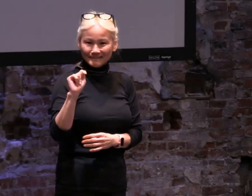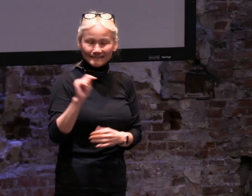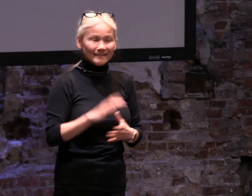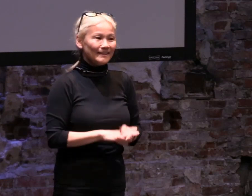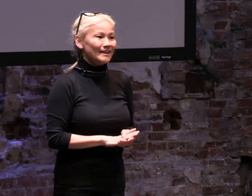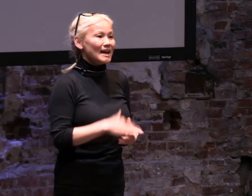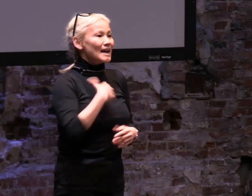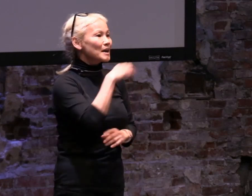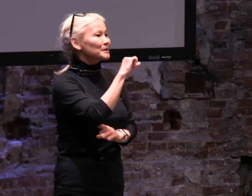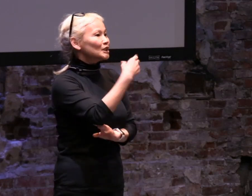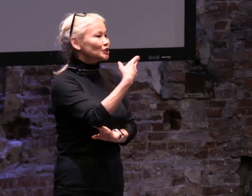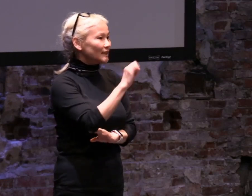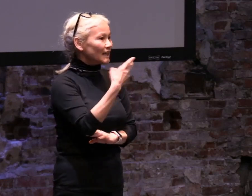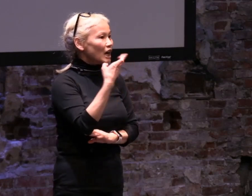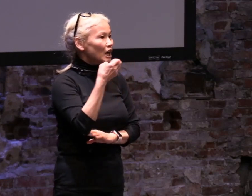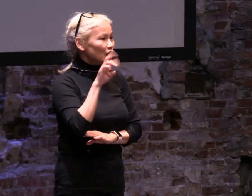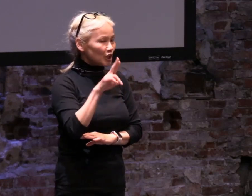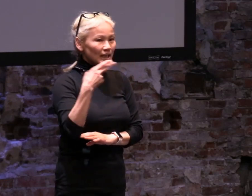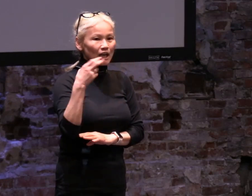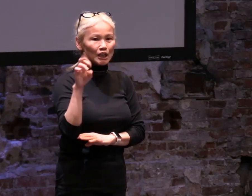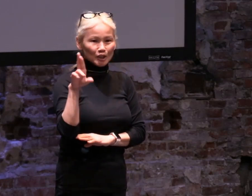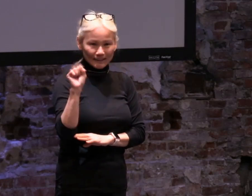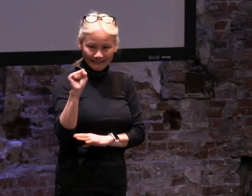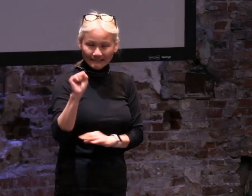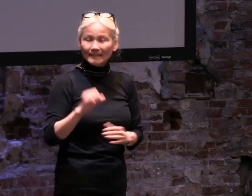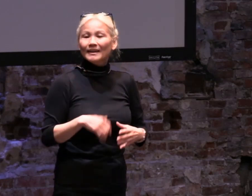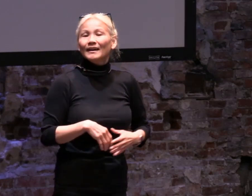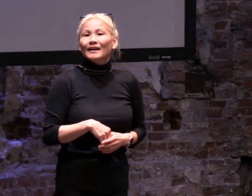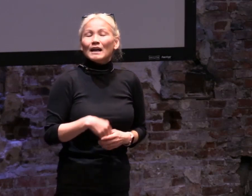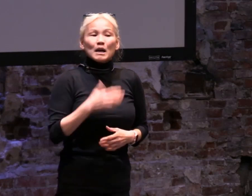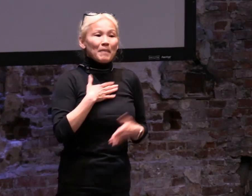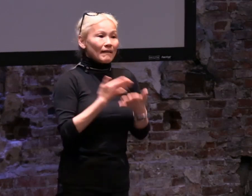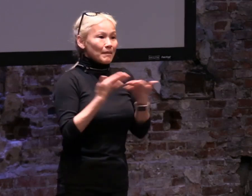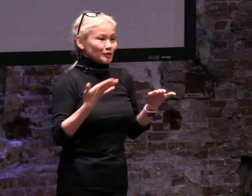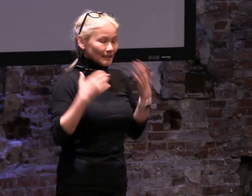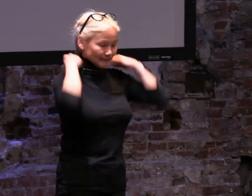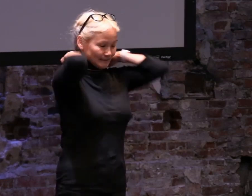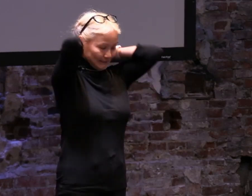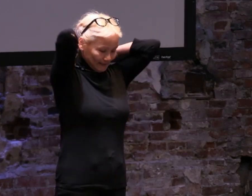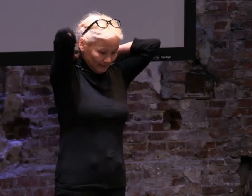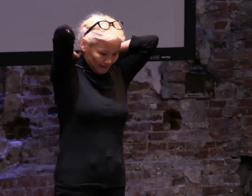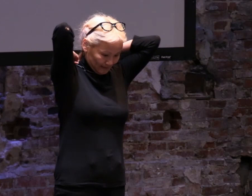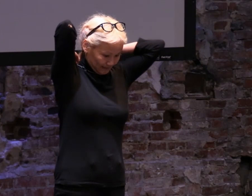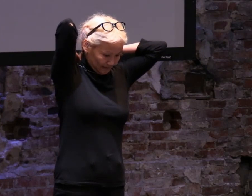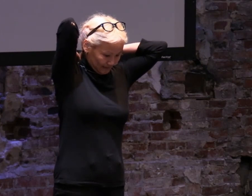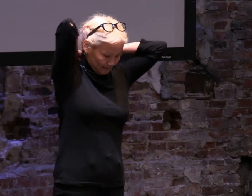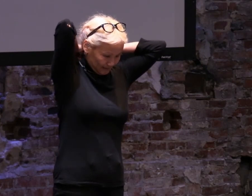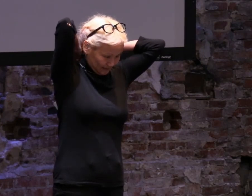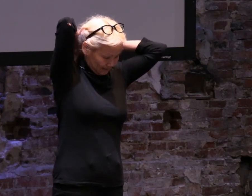I'm Monique Holt. My pronouns are she, her, hers. And my